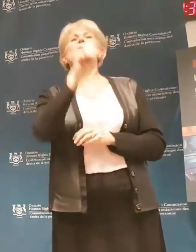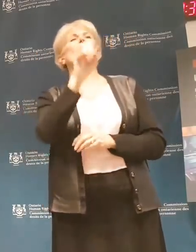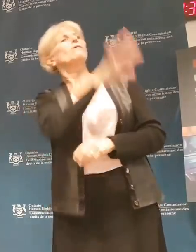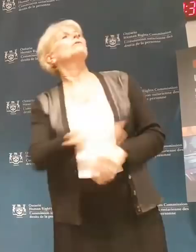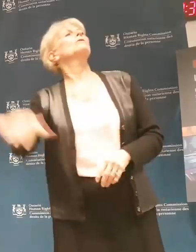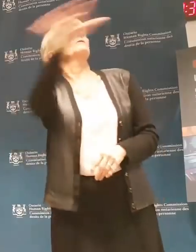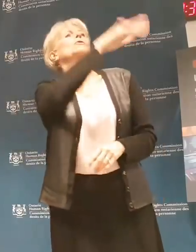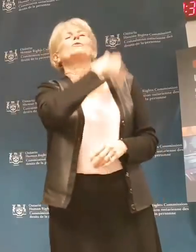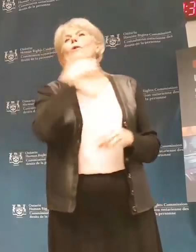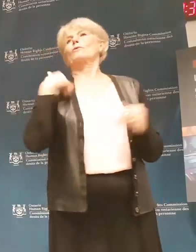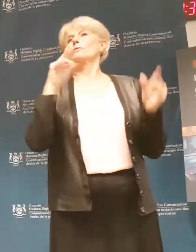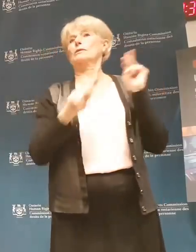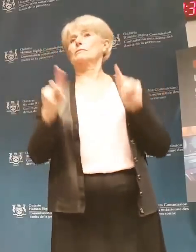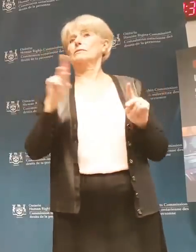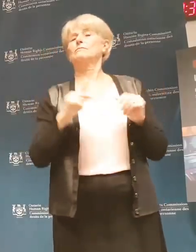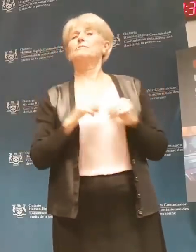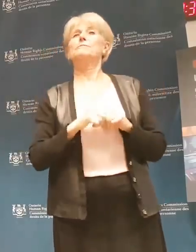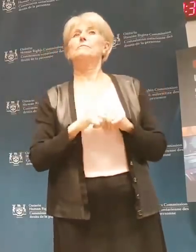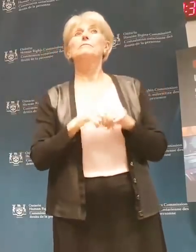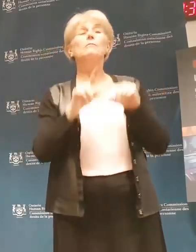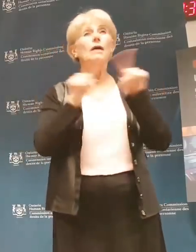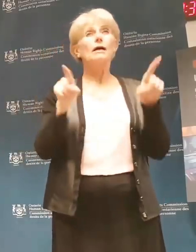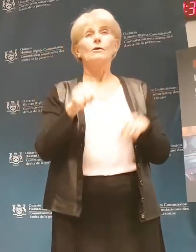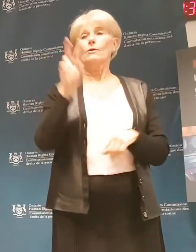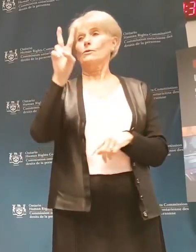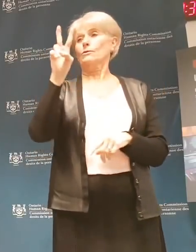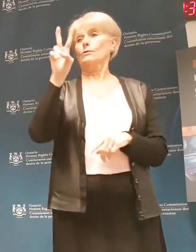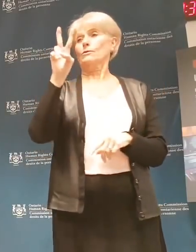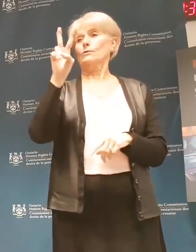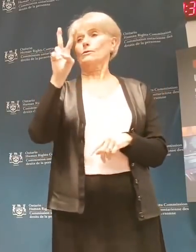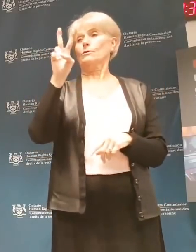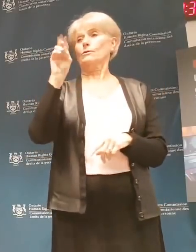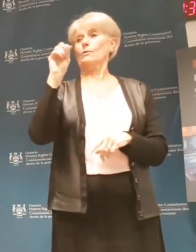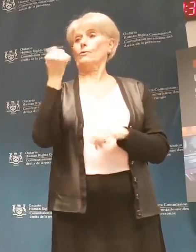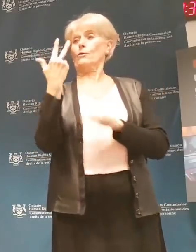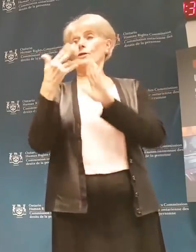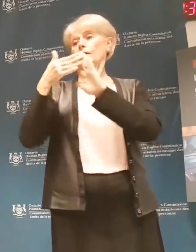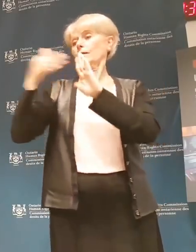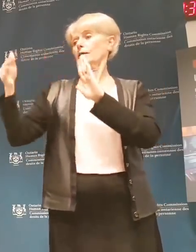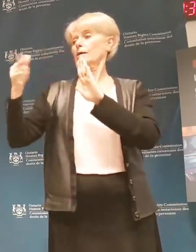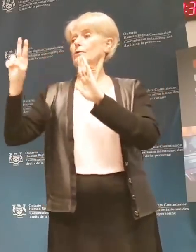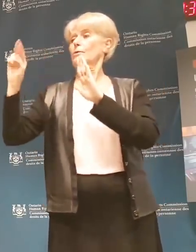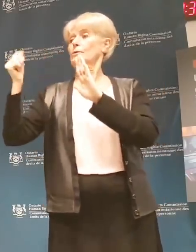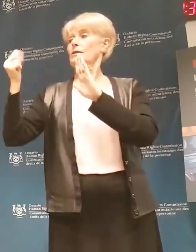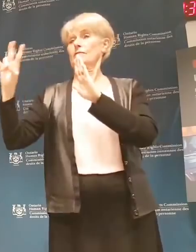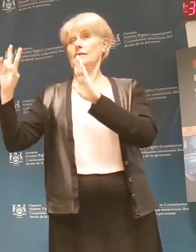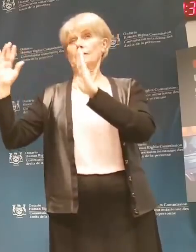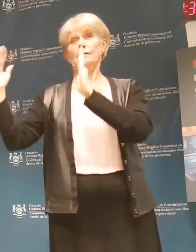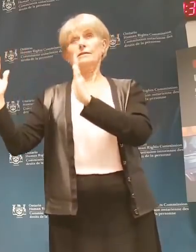Toronto's population. However, from 2013 to 2017, they made